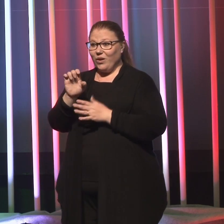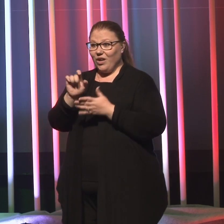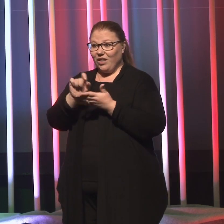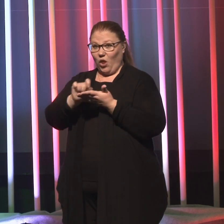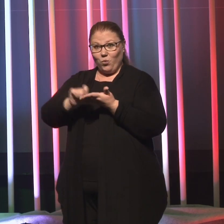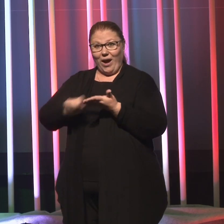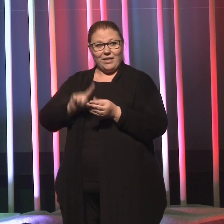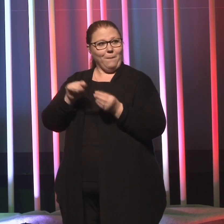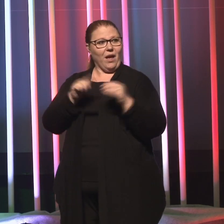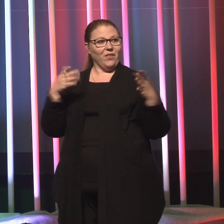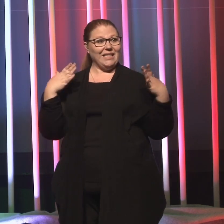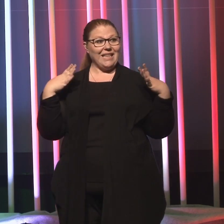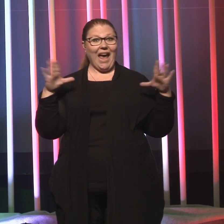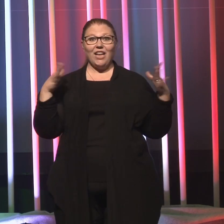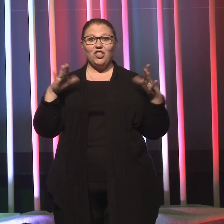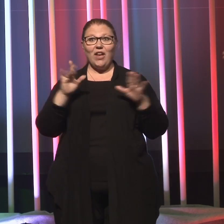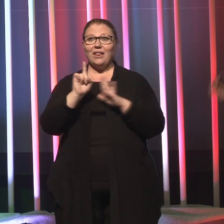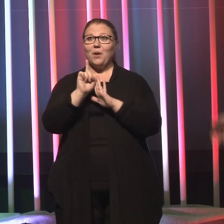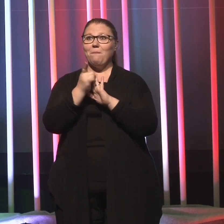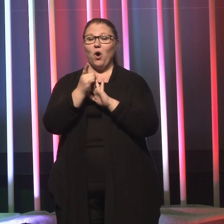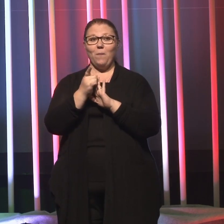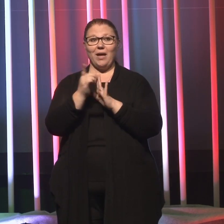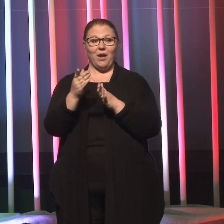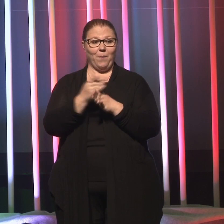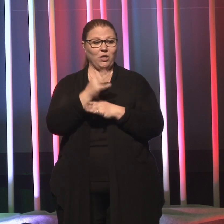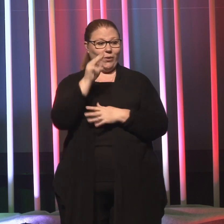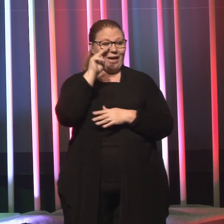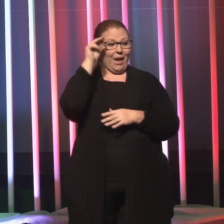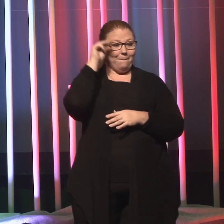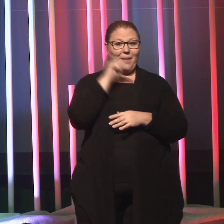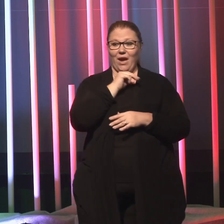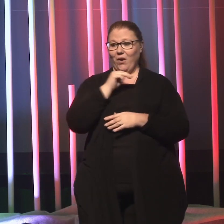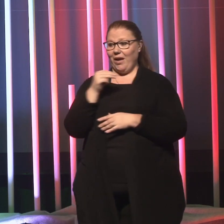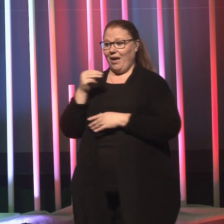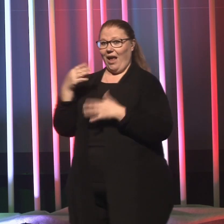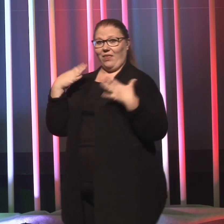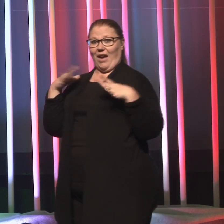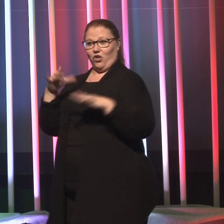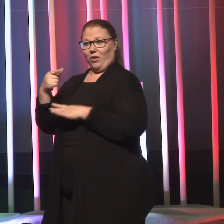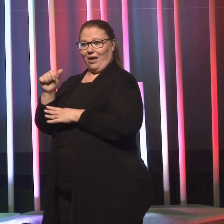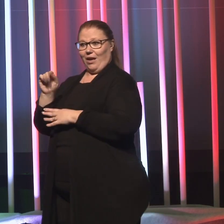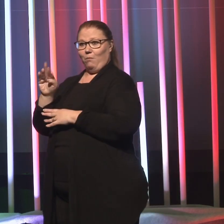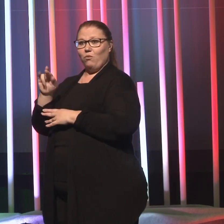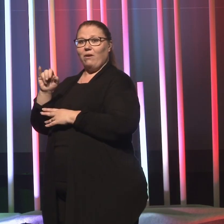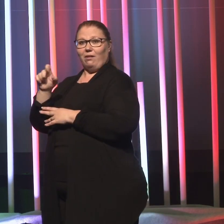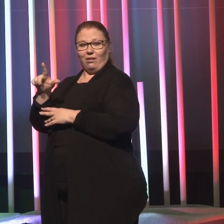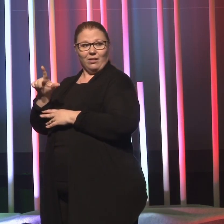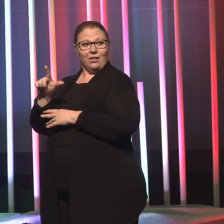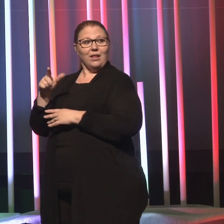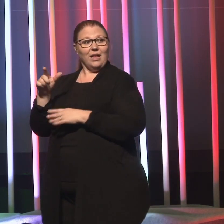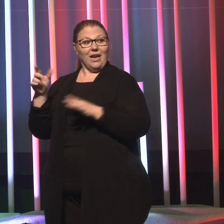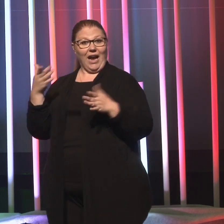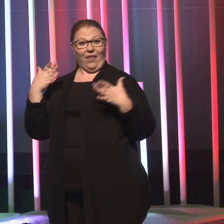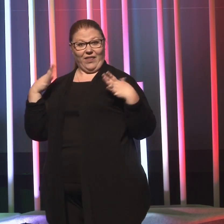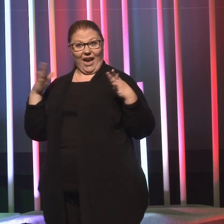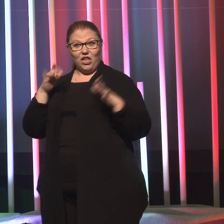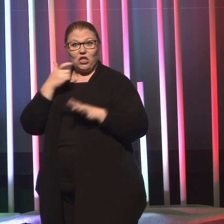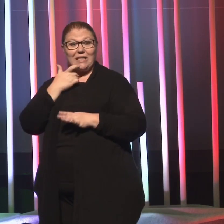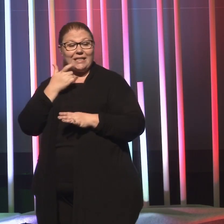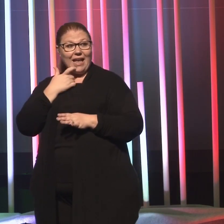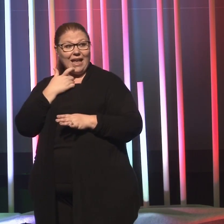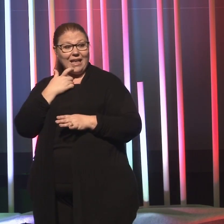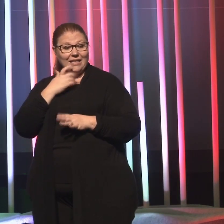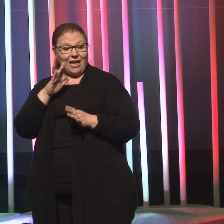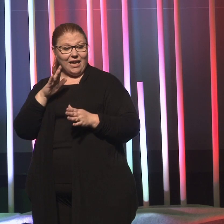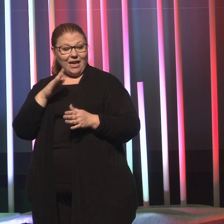this angelic moment between Mary and Gabriel, and the angel says that this child